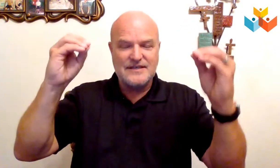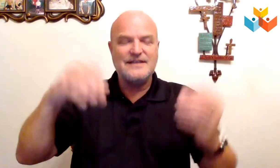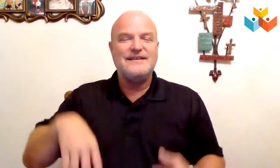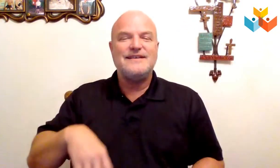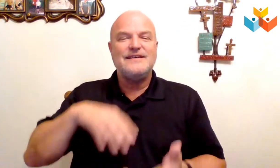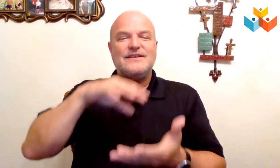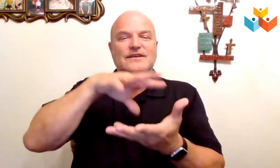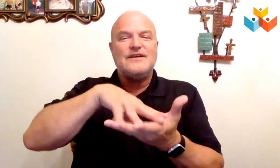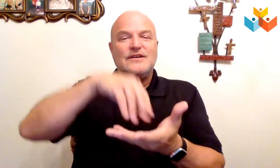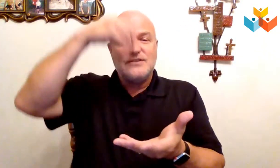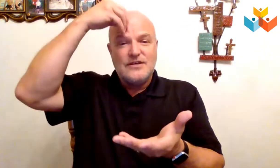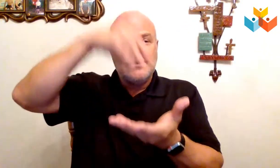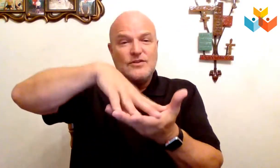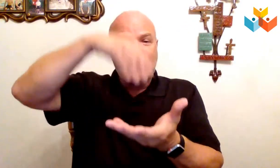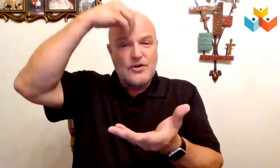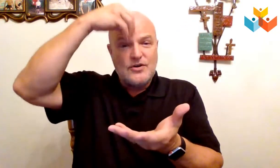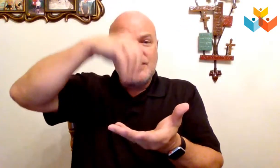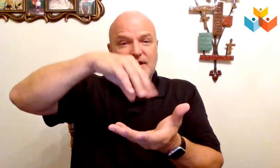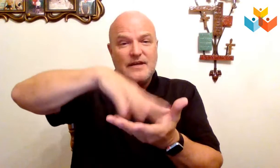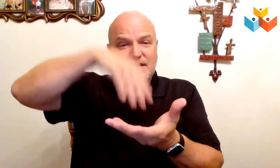teacher, and teach.